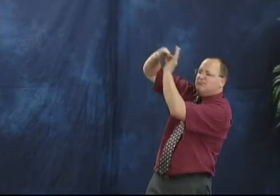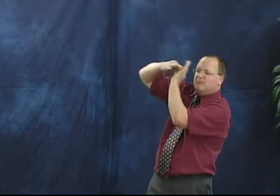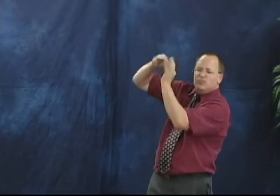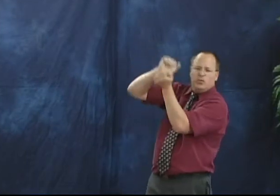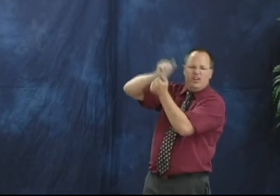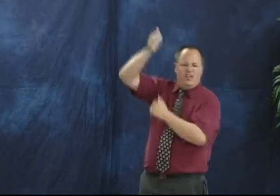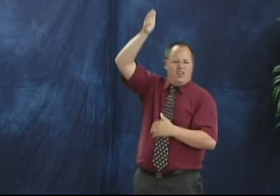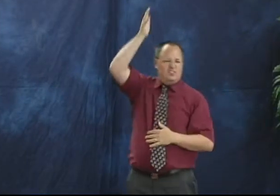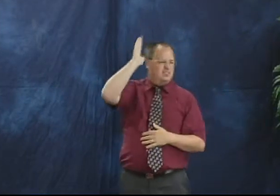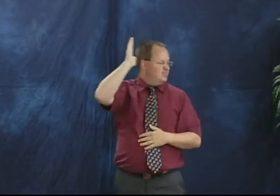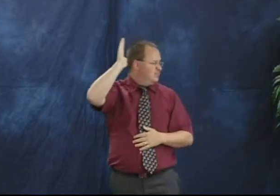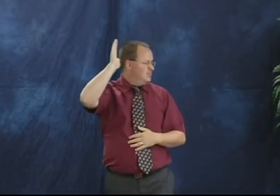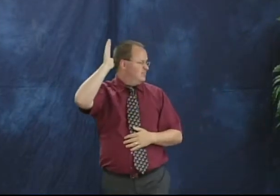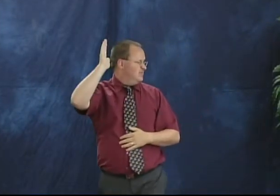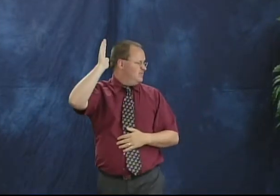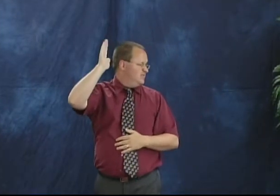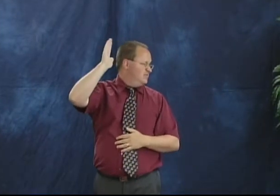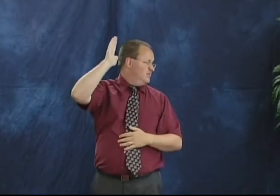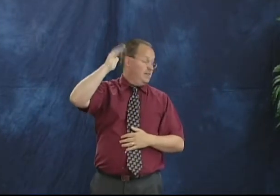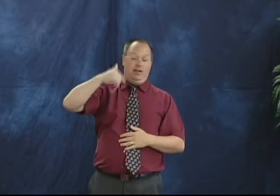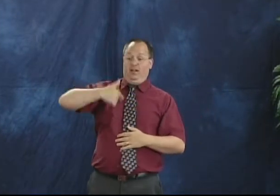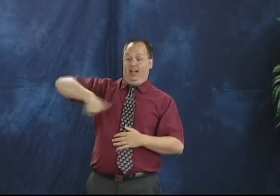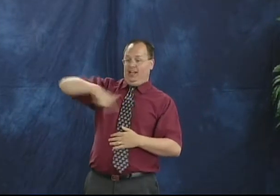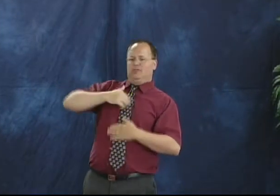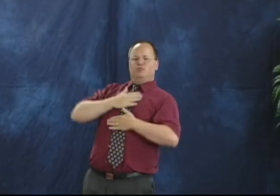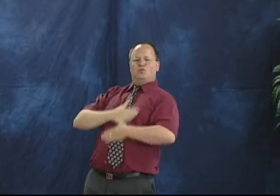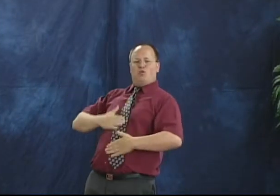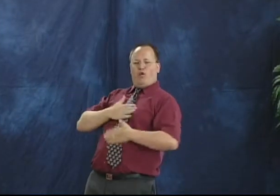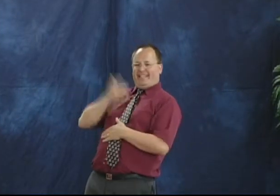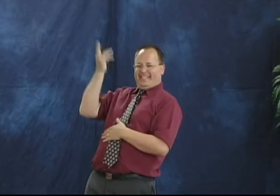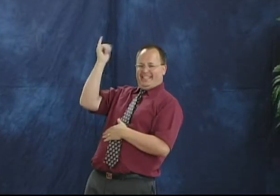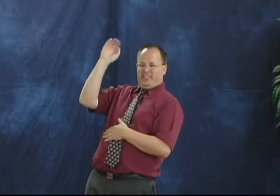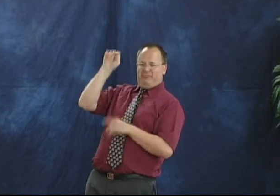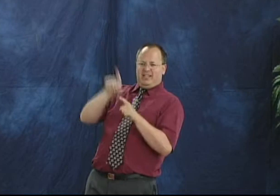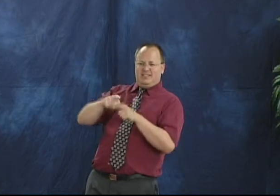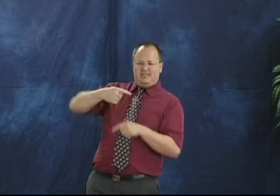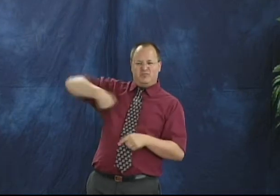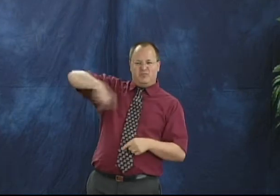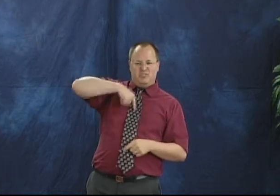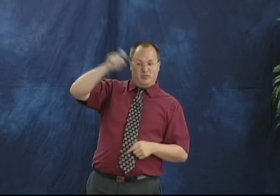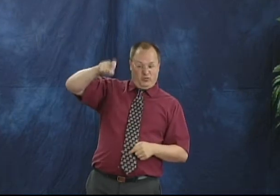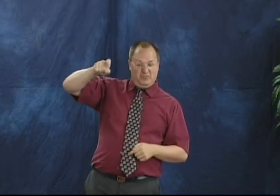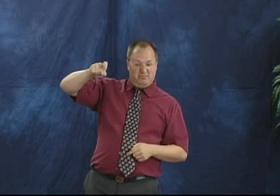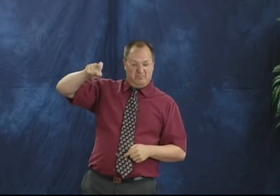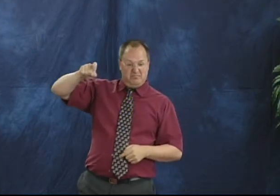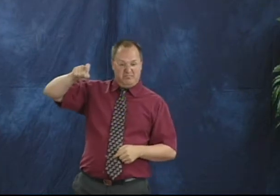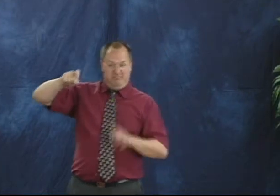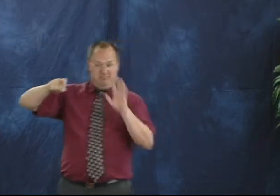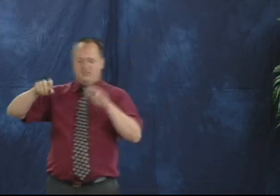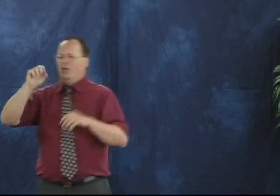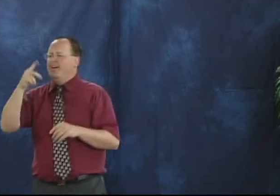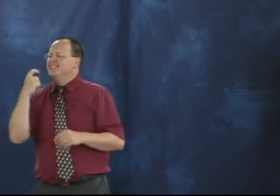a right relationship to God and enjoying Him as we should.